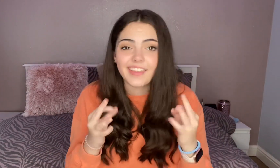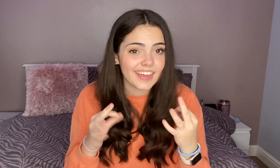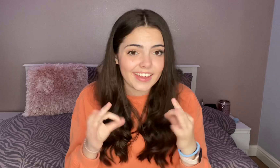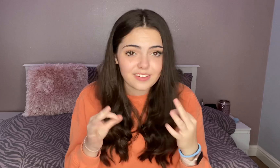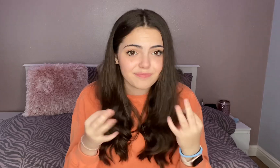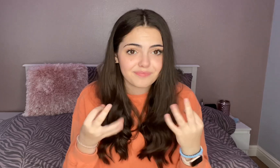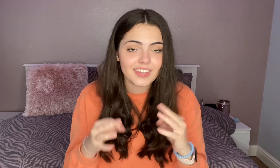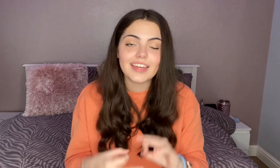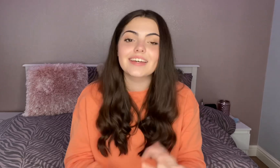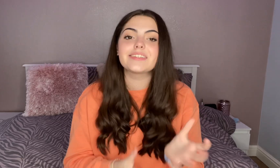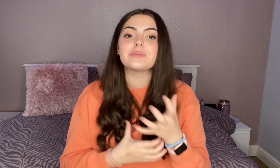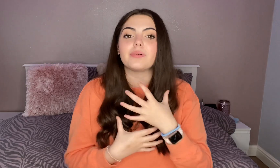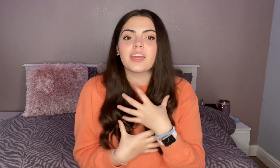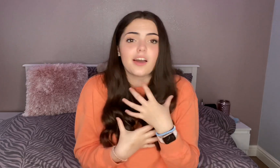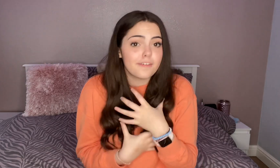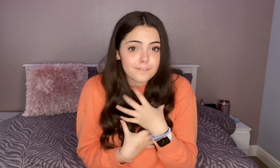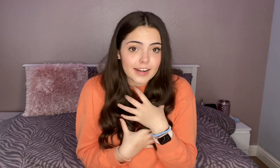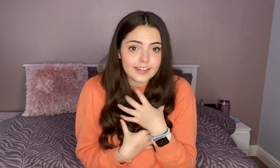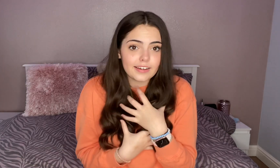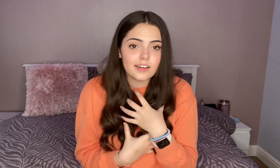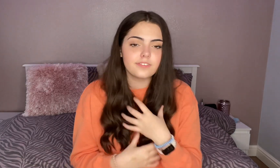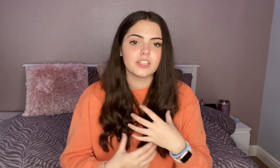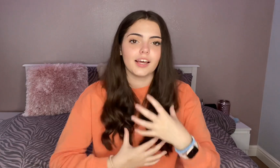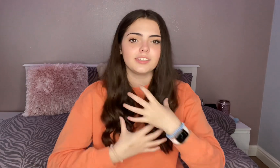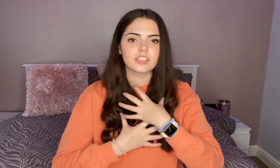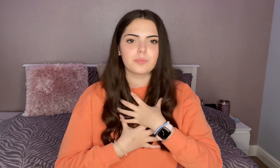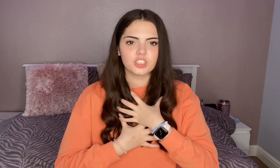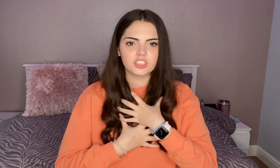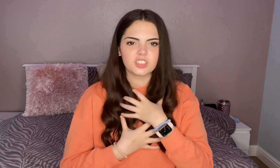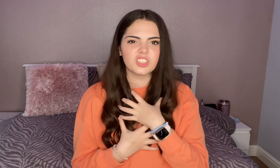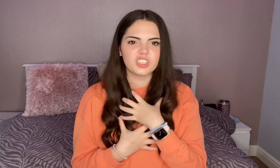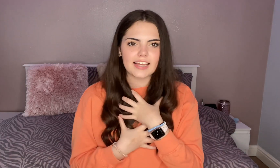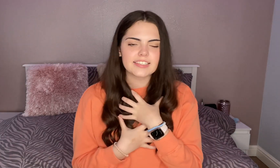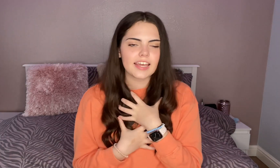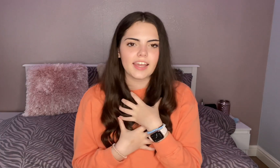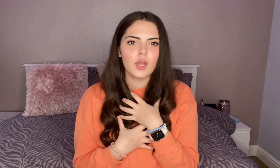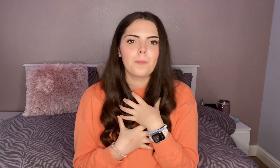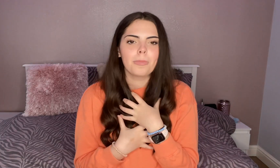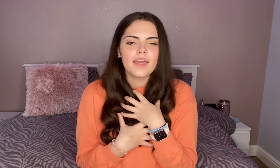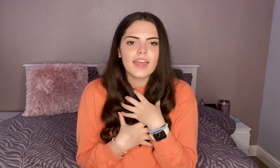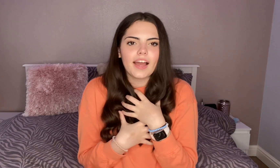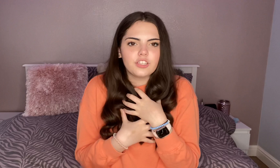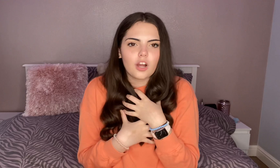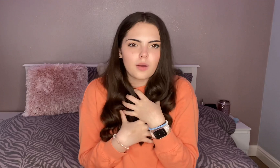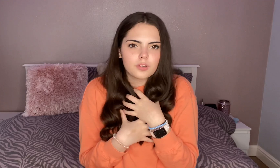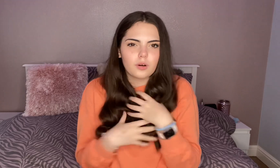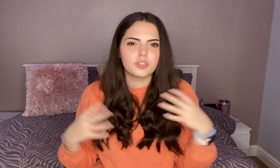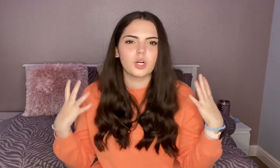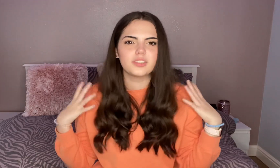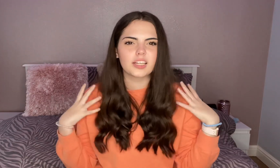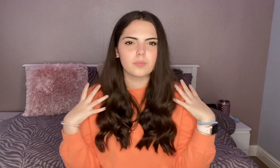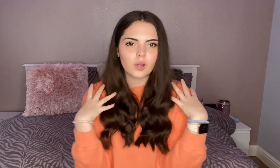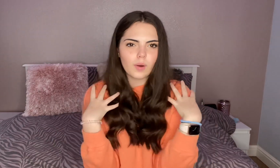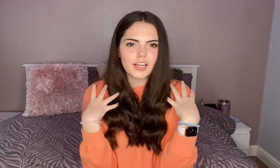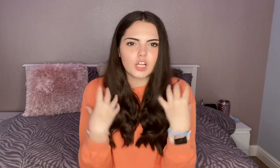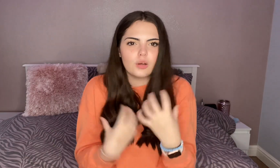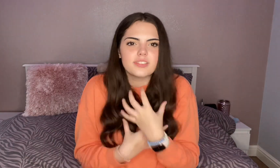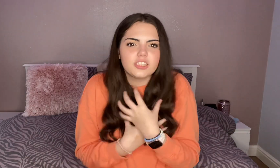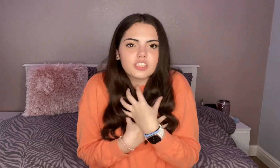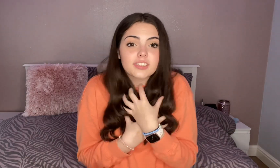nothing to be afraid of. So your hands are going to be on your chest here, and your shoulders are going to be quite close, and you're just going to